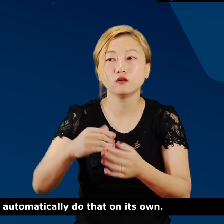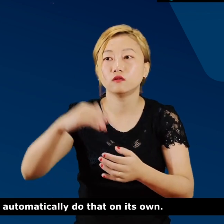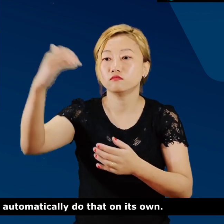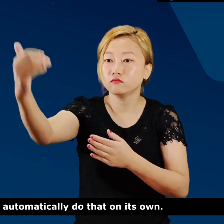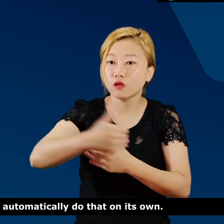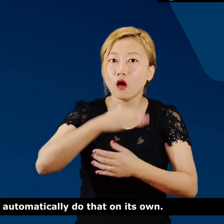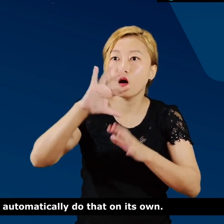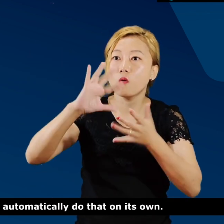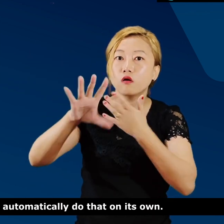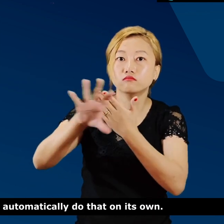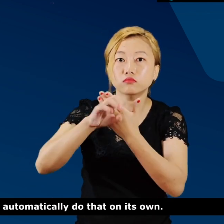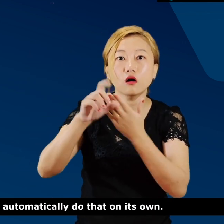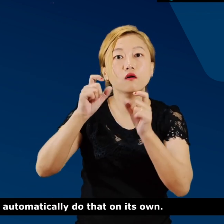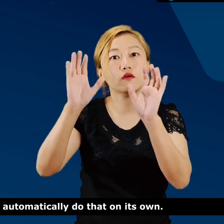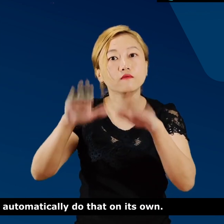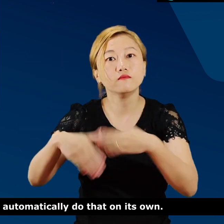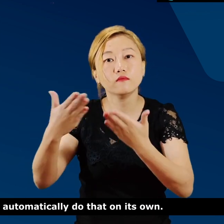It could automatically do that on its own.